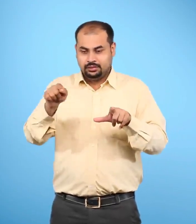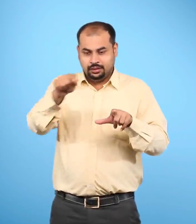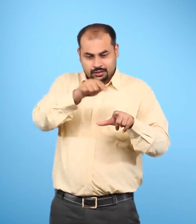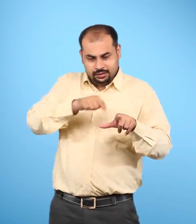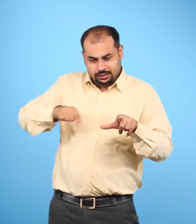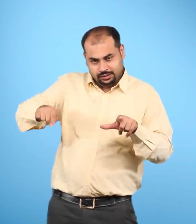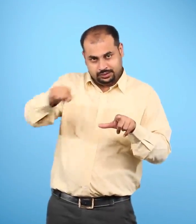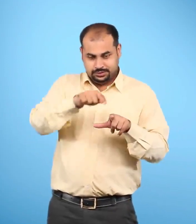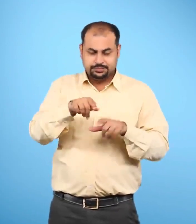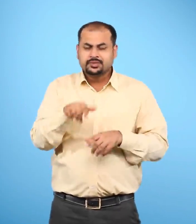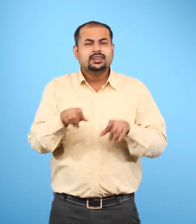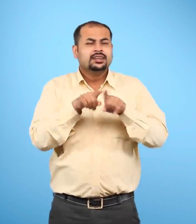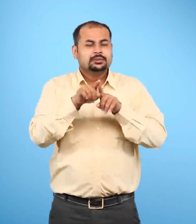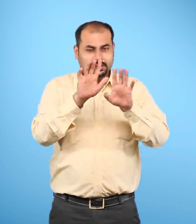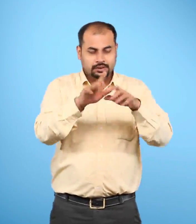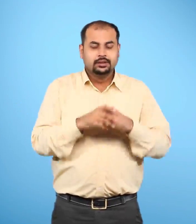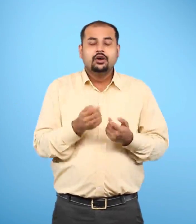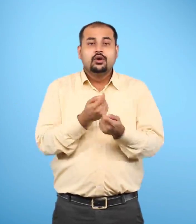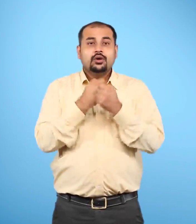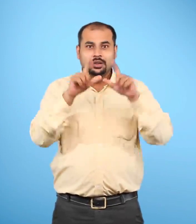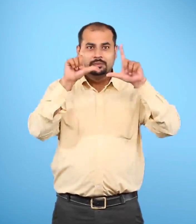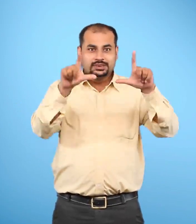Circle a tile in each pattern.